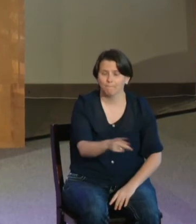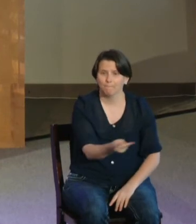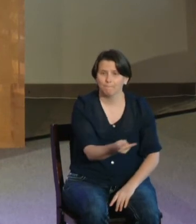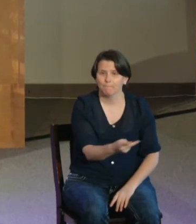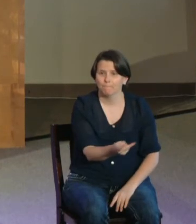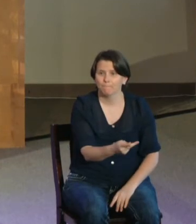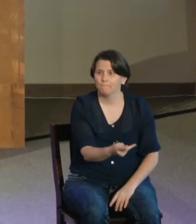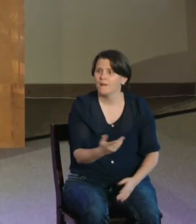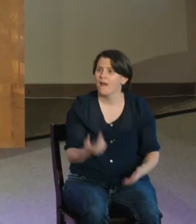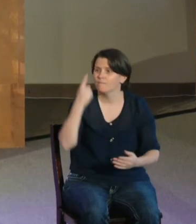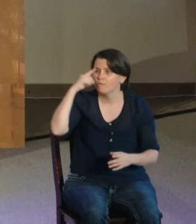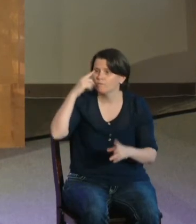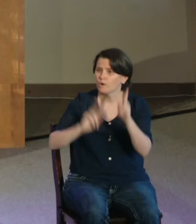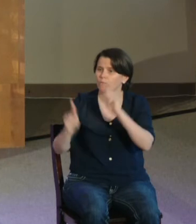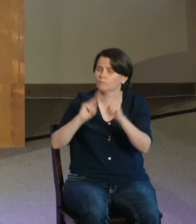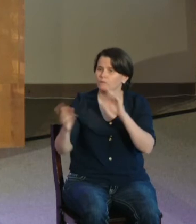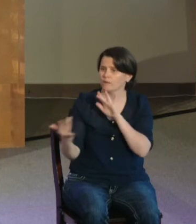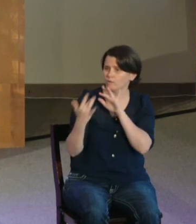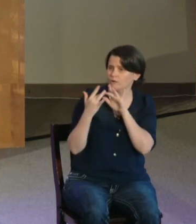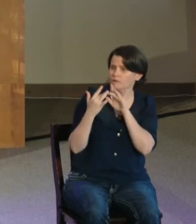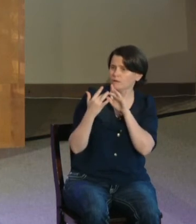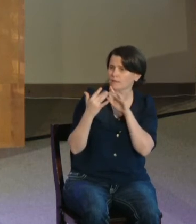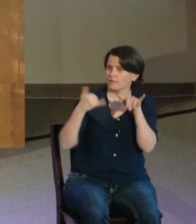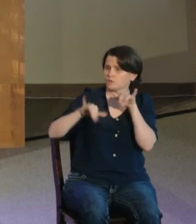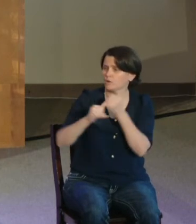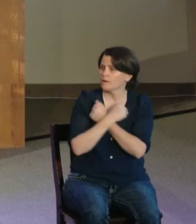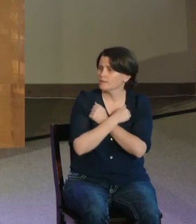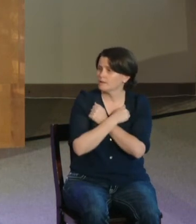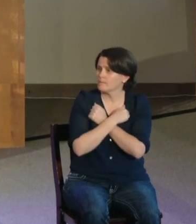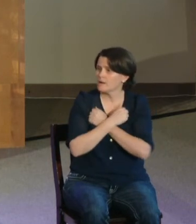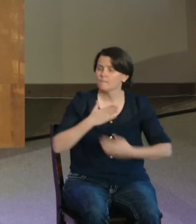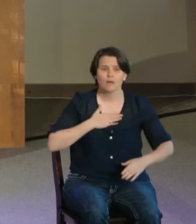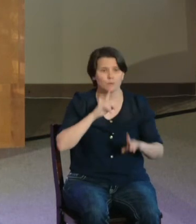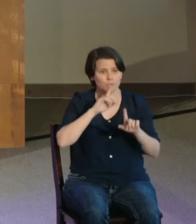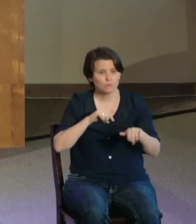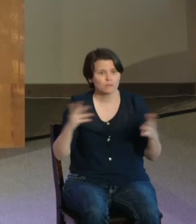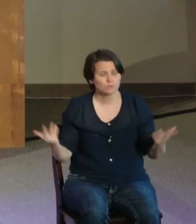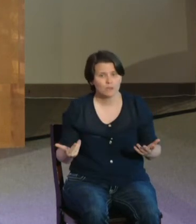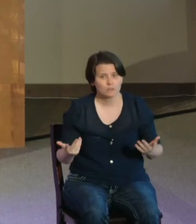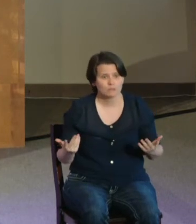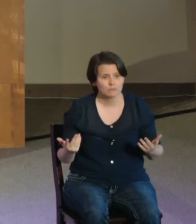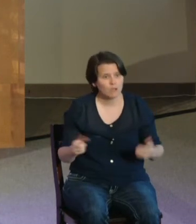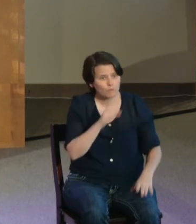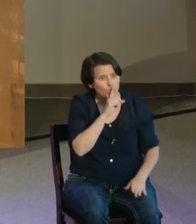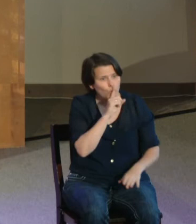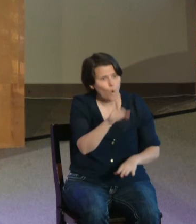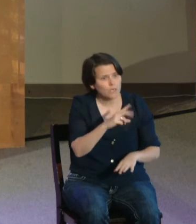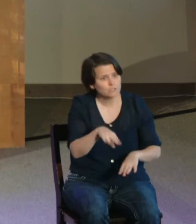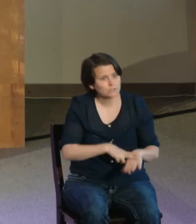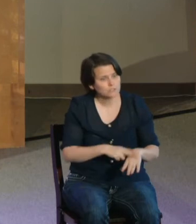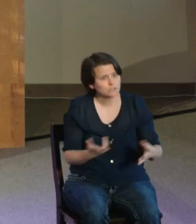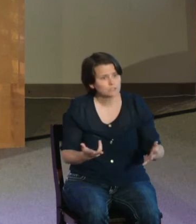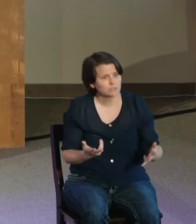that they are in contact with the Grandins and that they still love them, you know what my response has been? Of course you still love